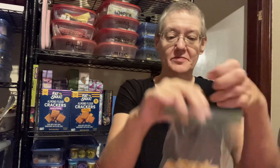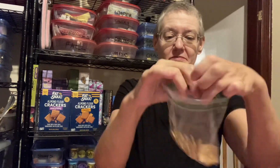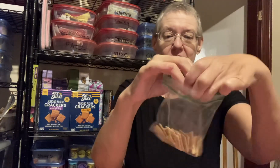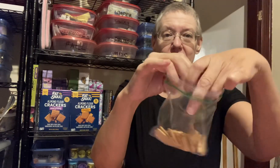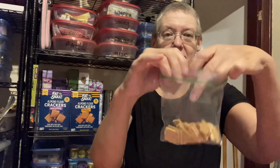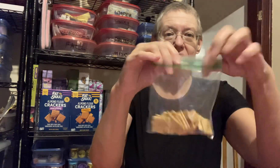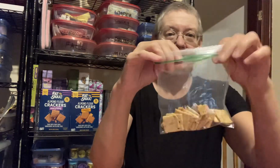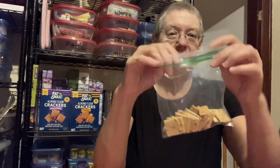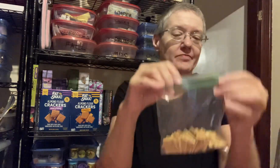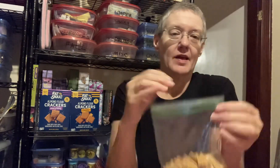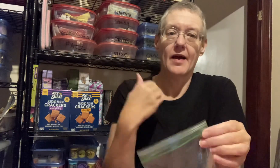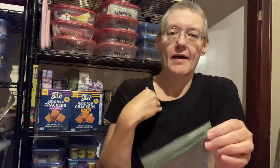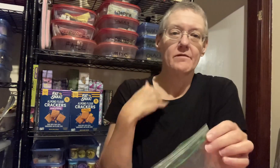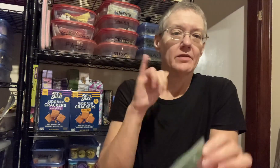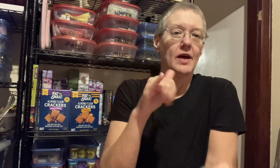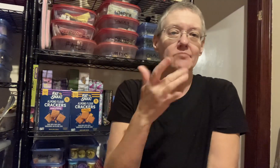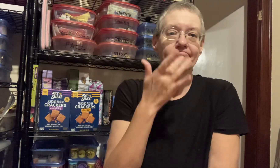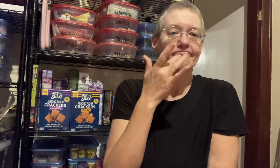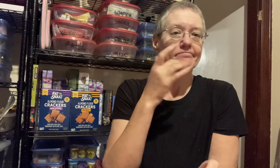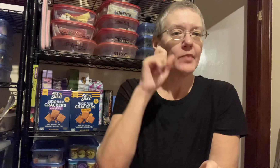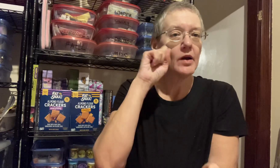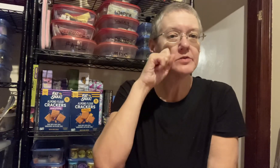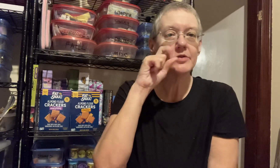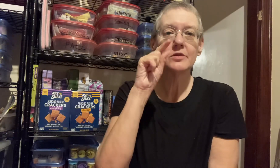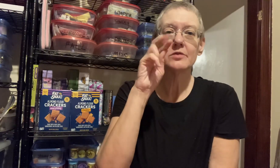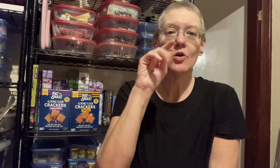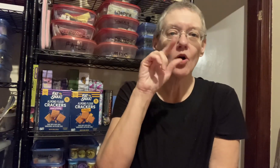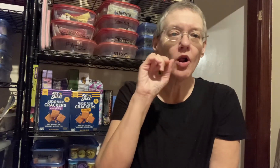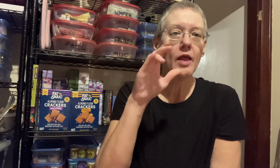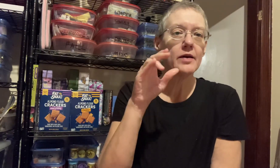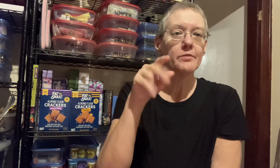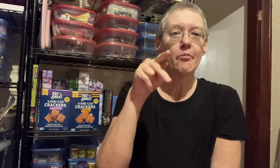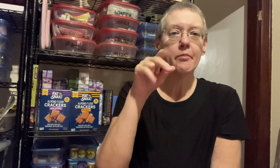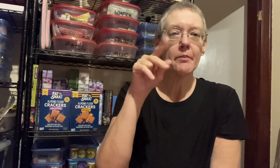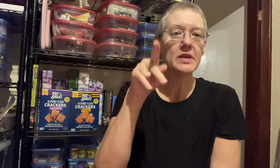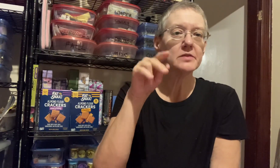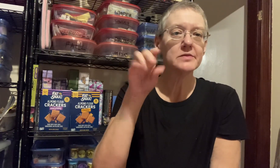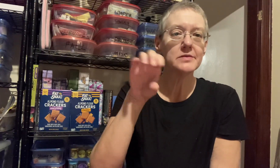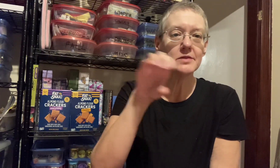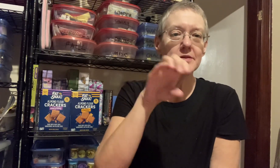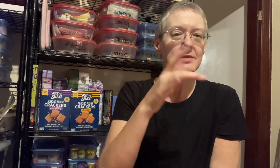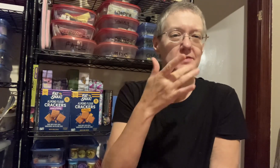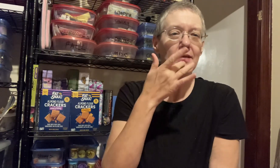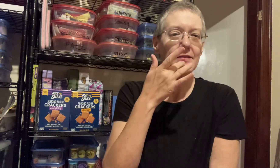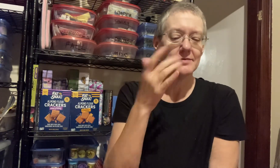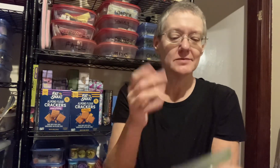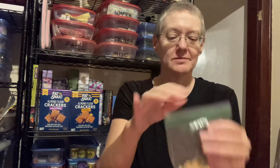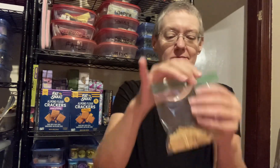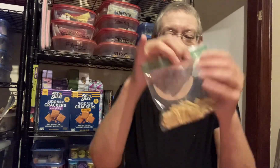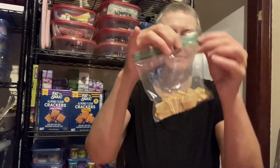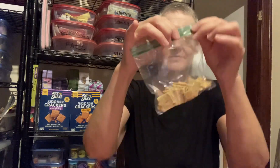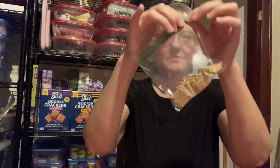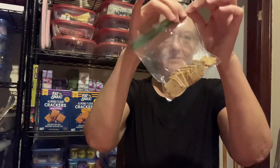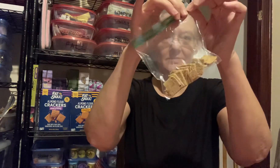easily, but not these. They have that onion, garlic, poppy seed type taste.